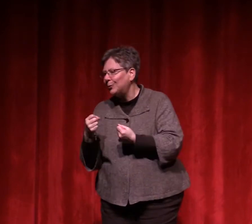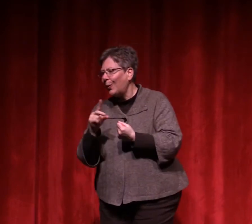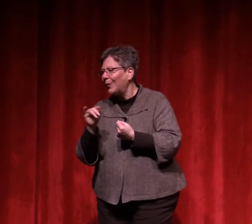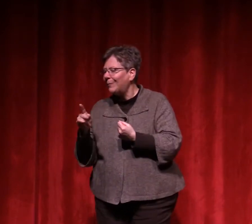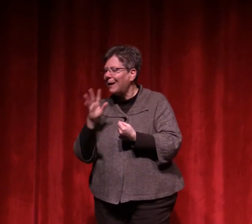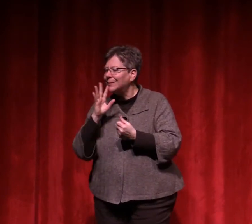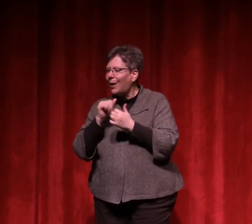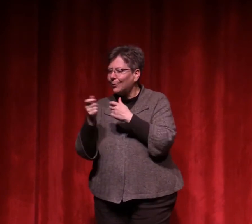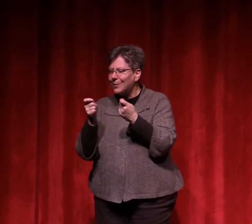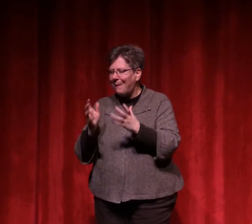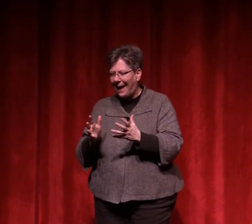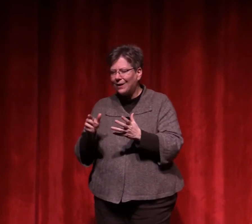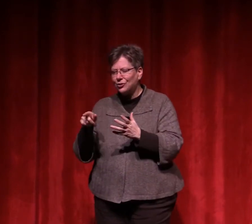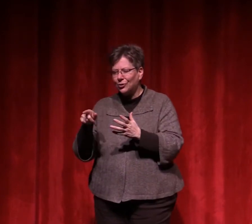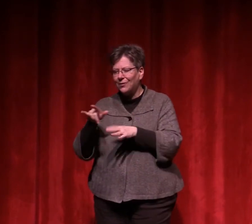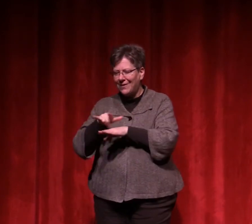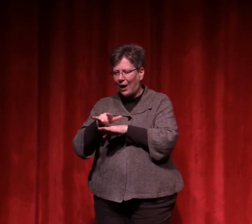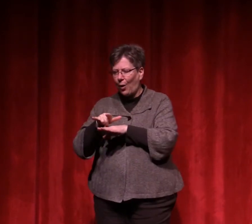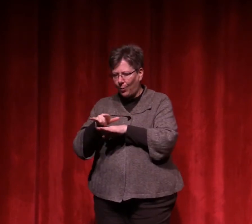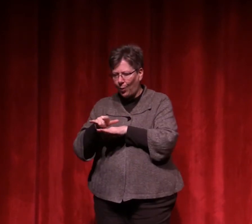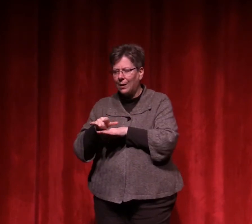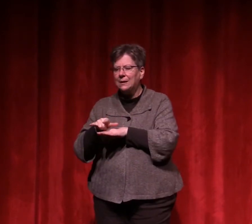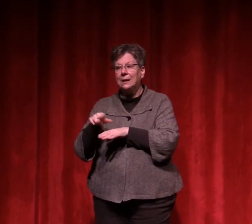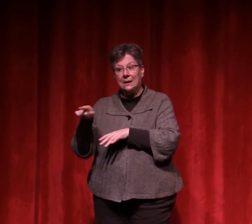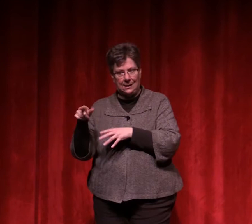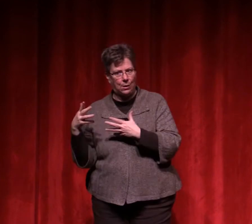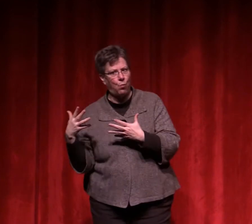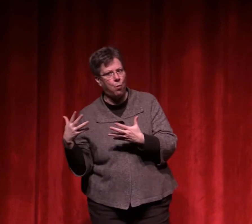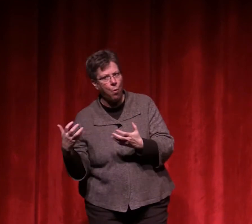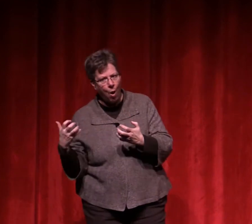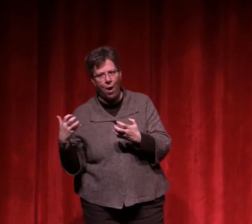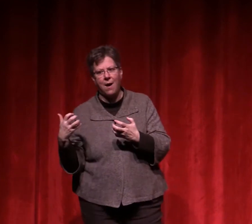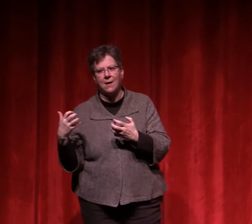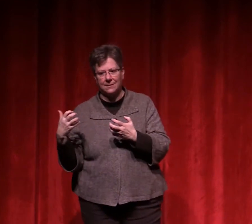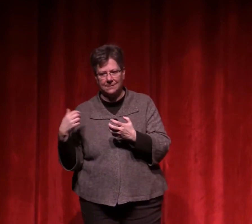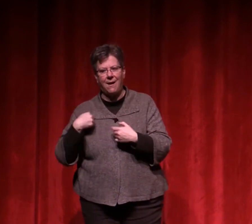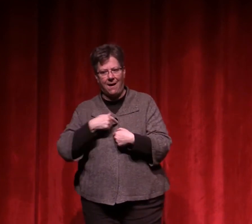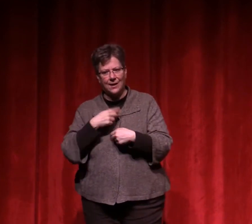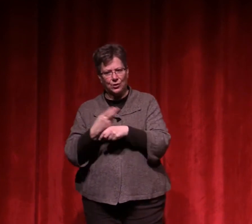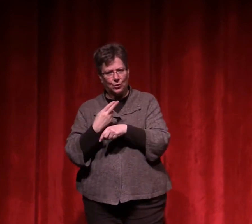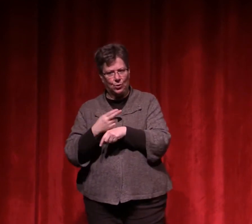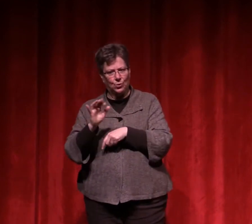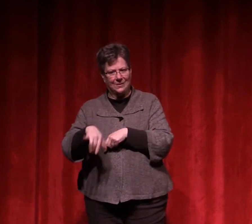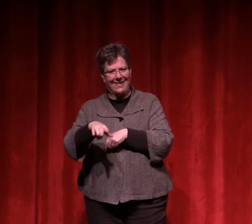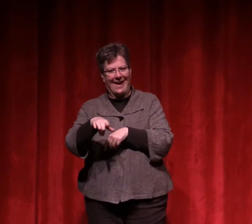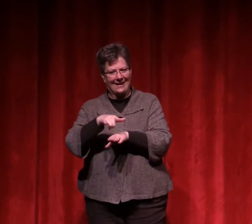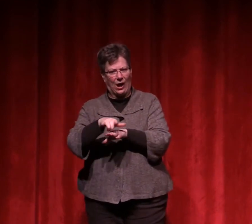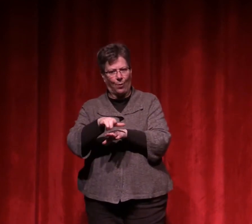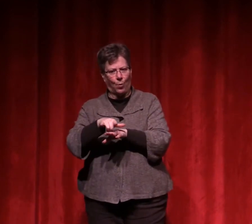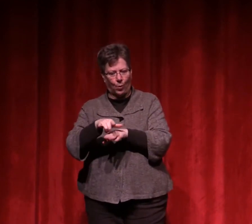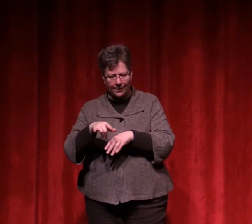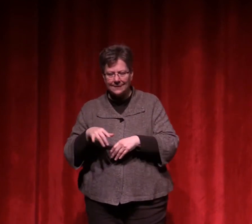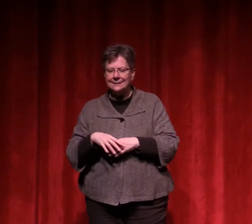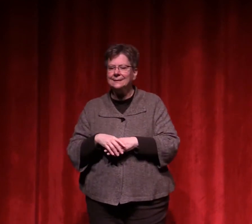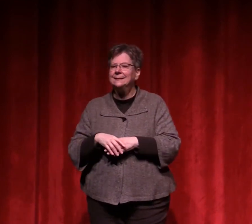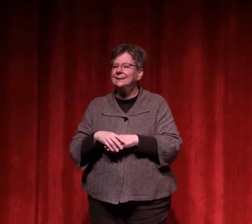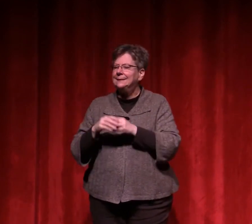who is in high gear for lobbying for this, because he wanted an event like this to happen in little old Plains,